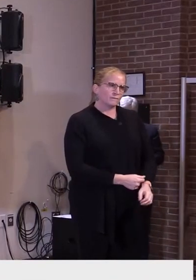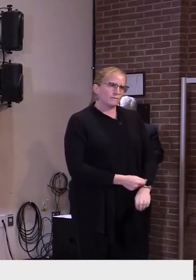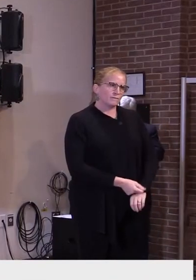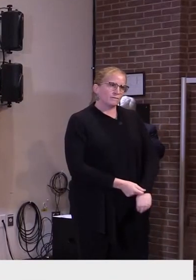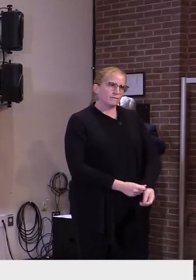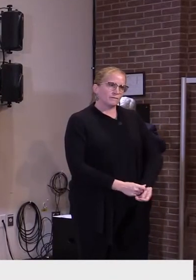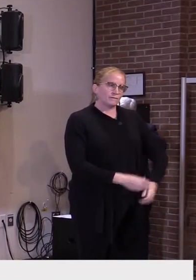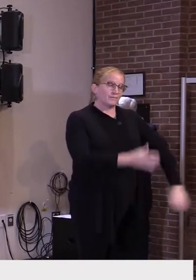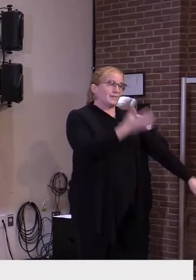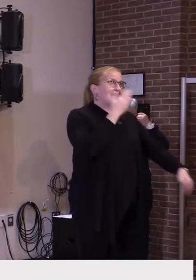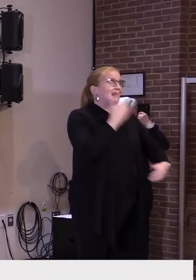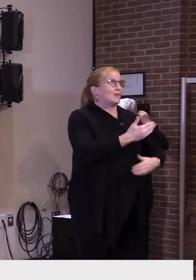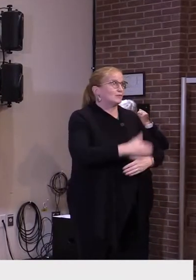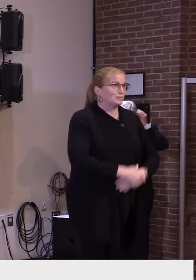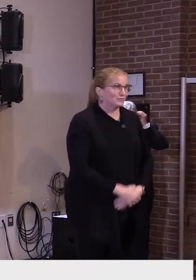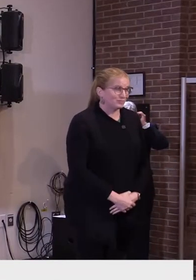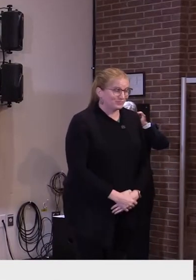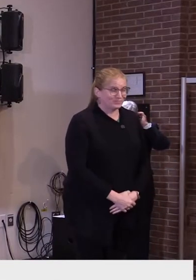Thank you.